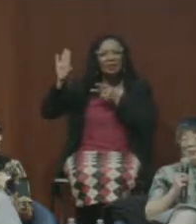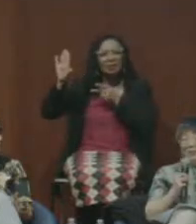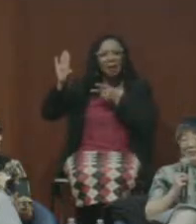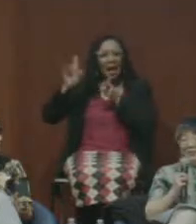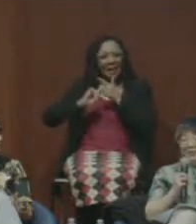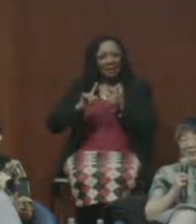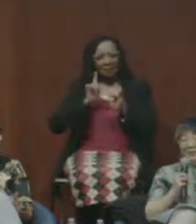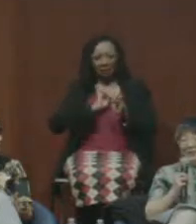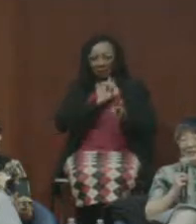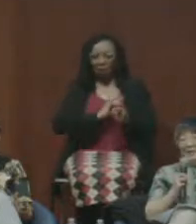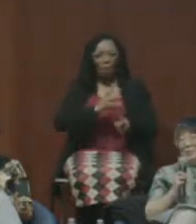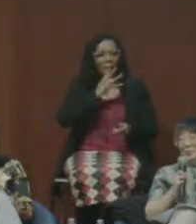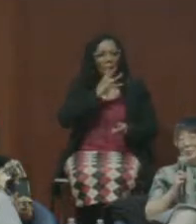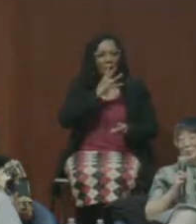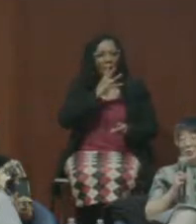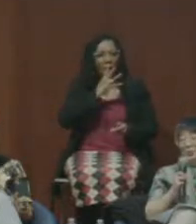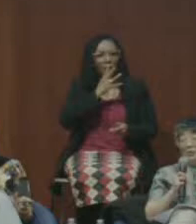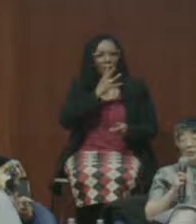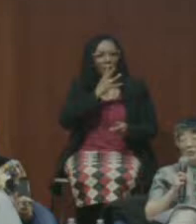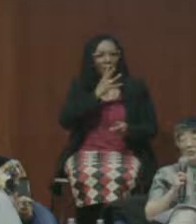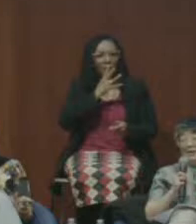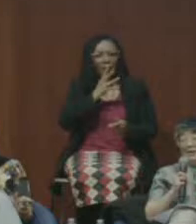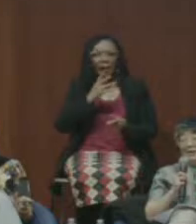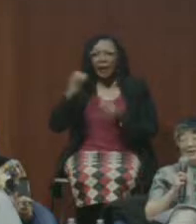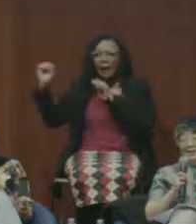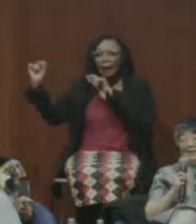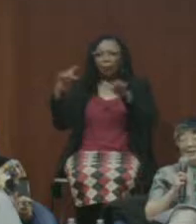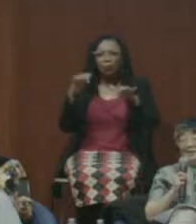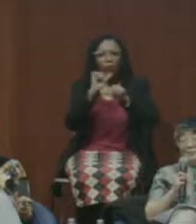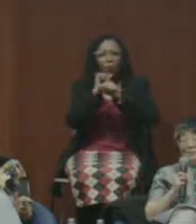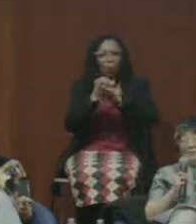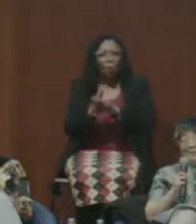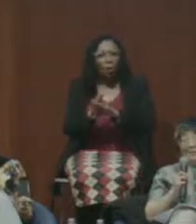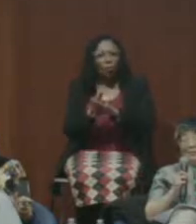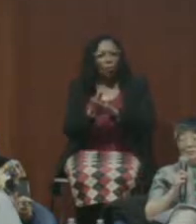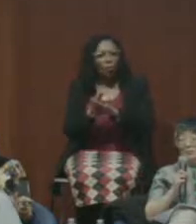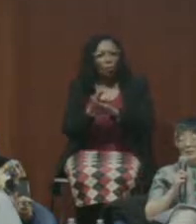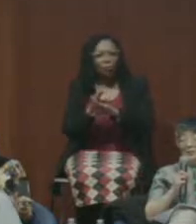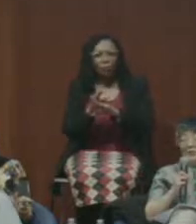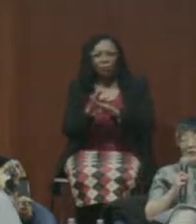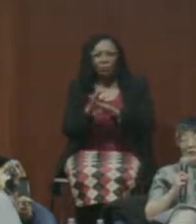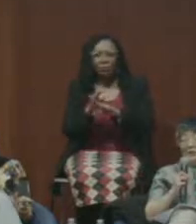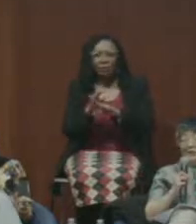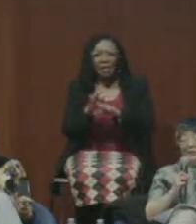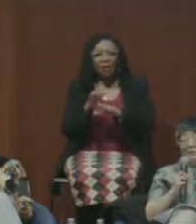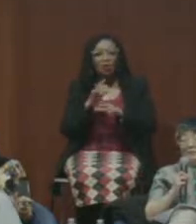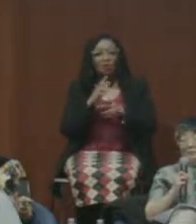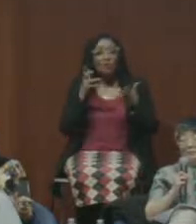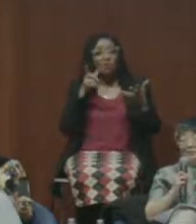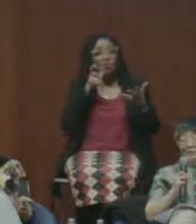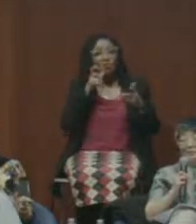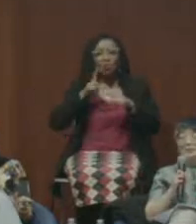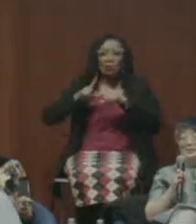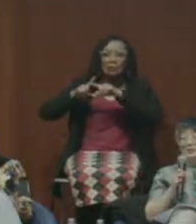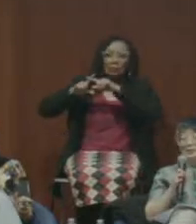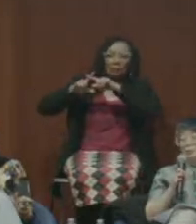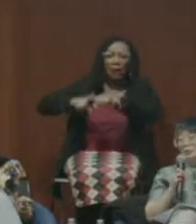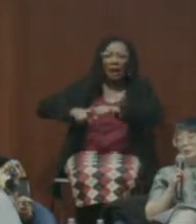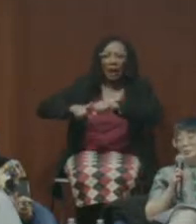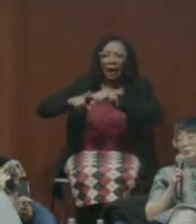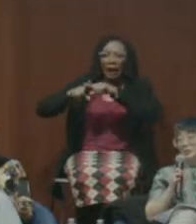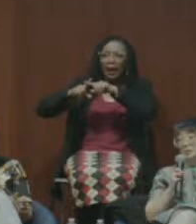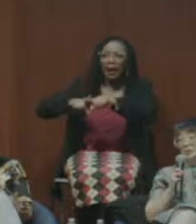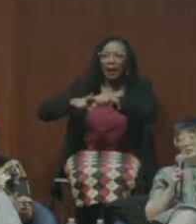single mothers, right? Immigrant workers as overly dependent folks that are